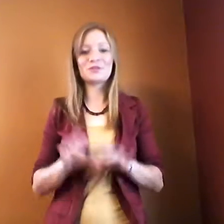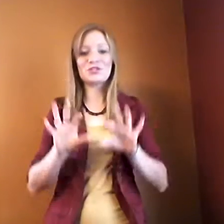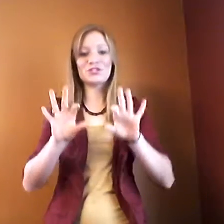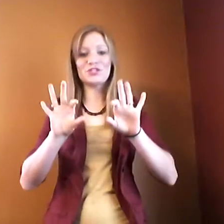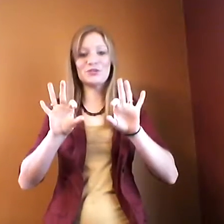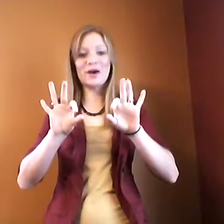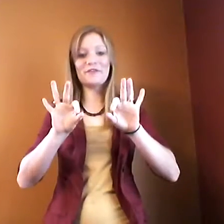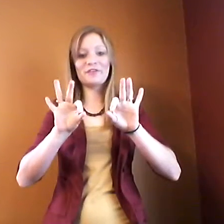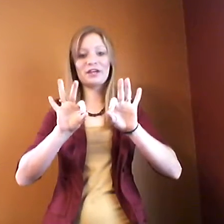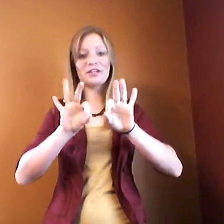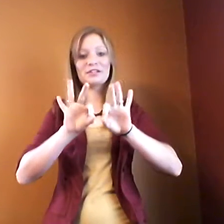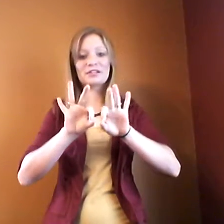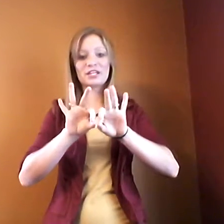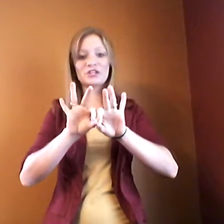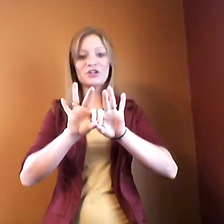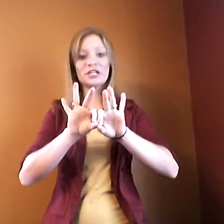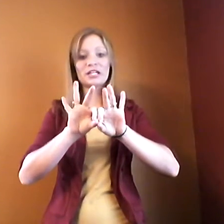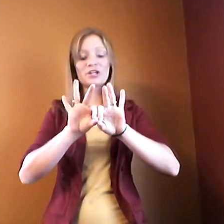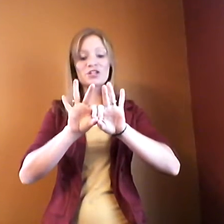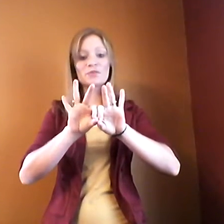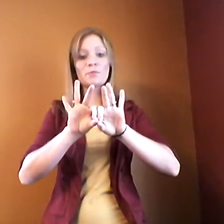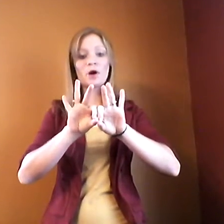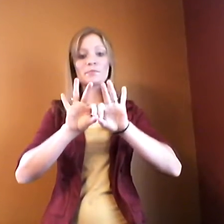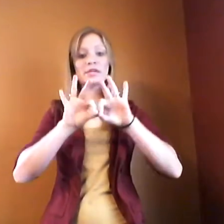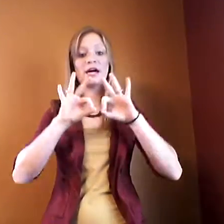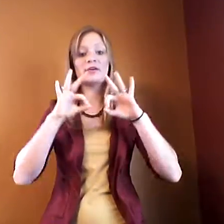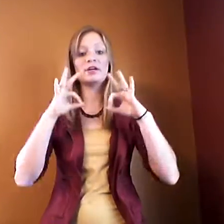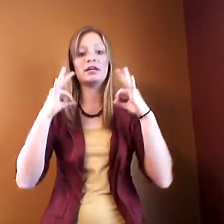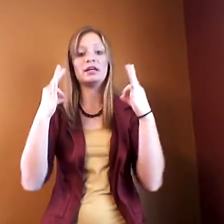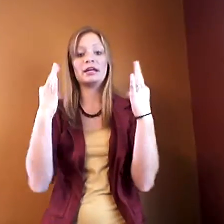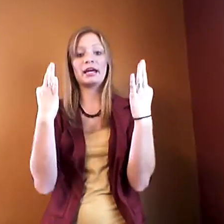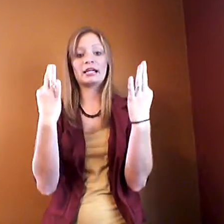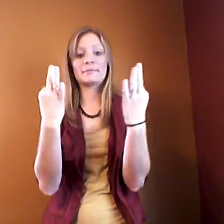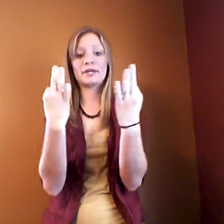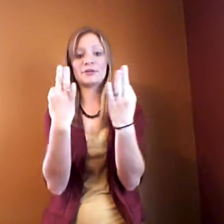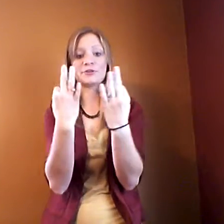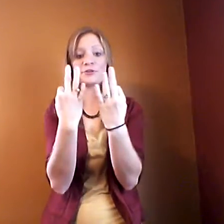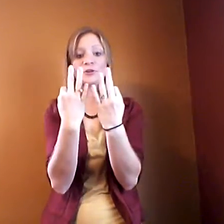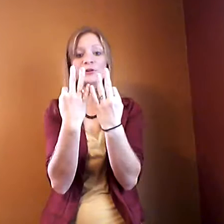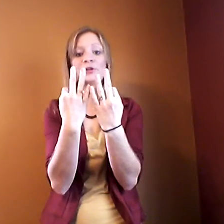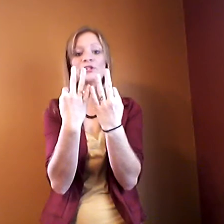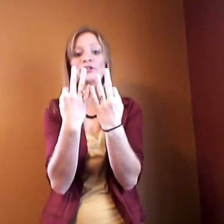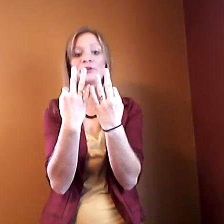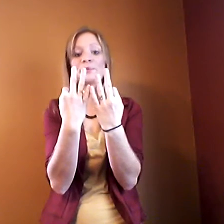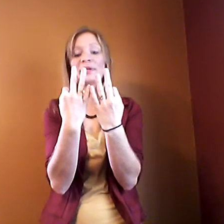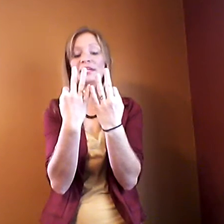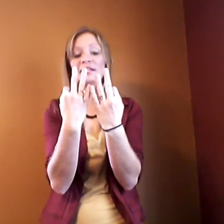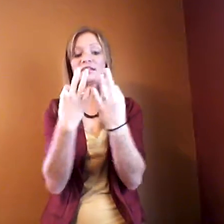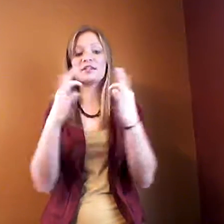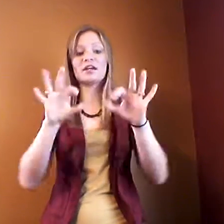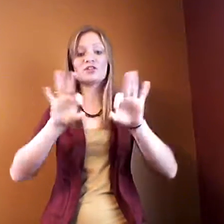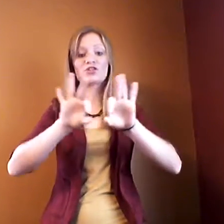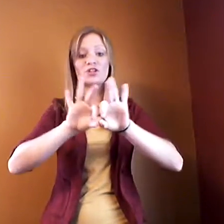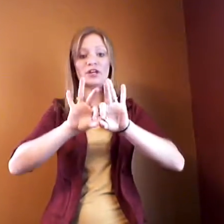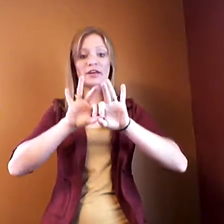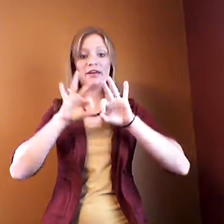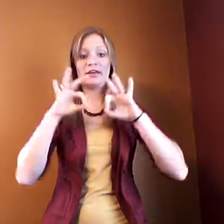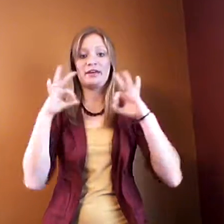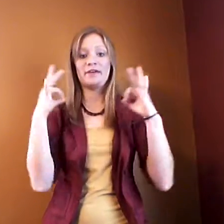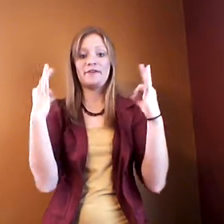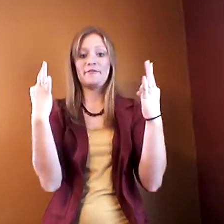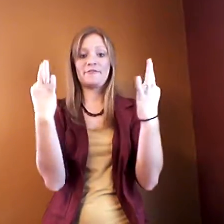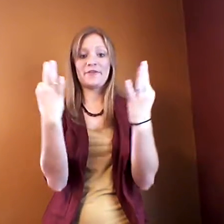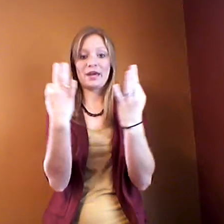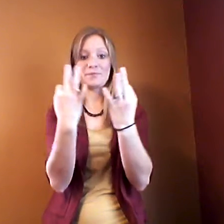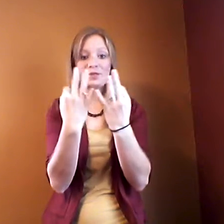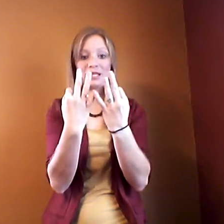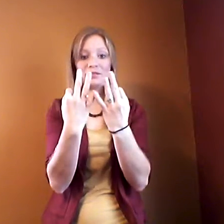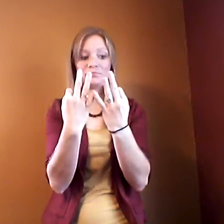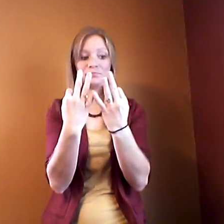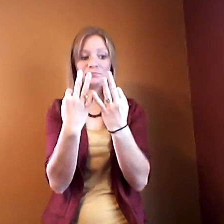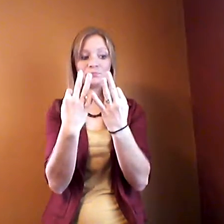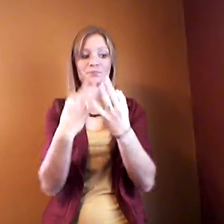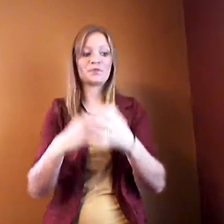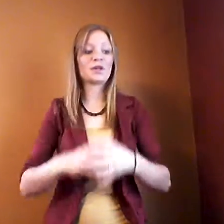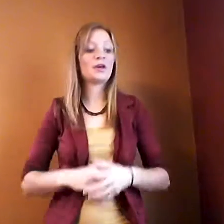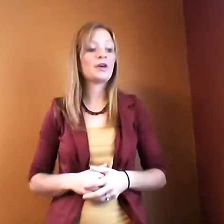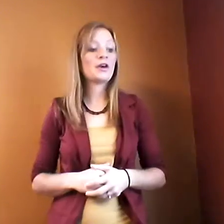is two F hands. They start touching, palms out, kind of make a circle until your pinkies touch. Family.